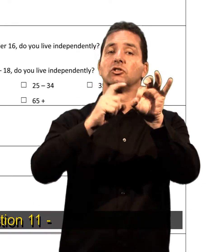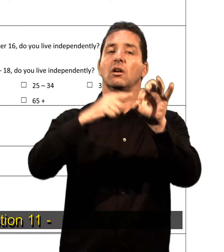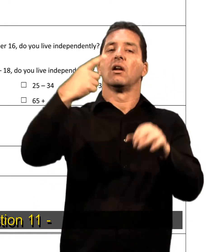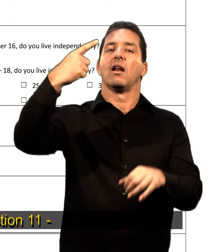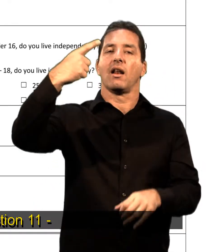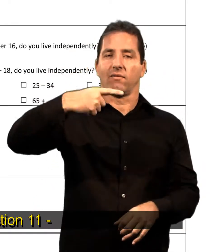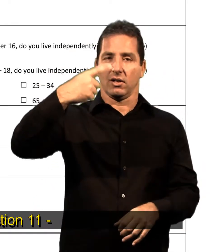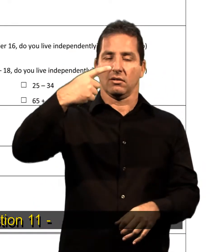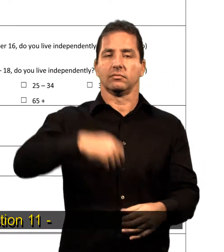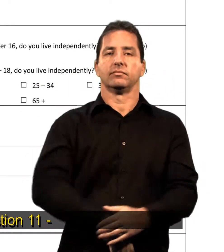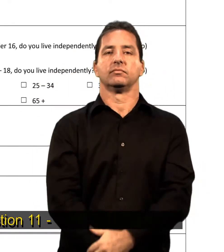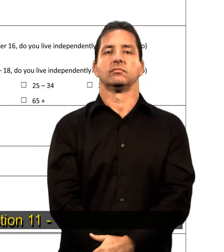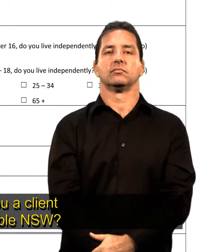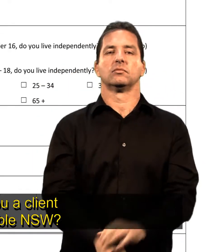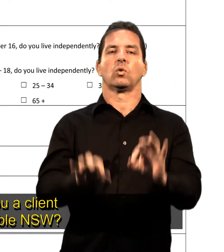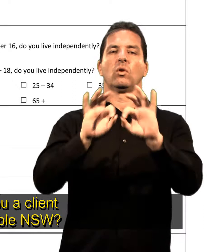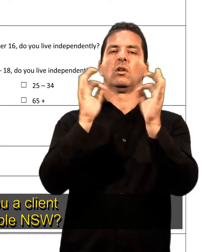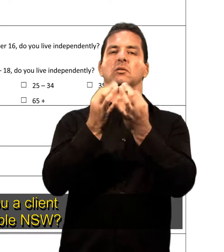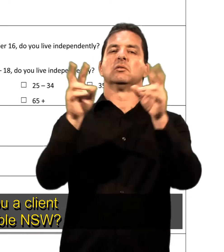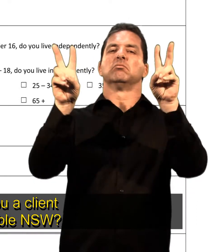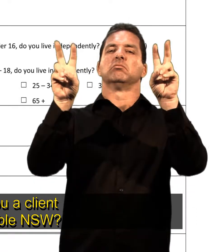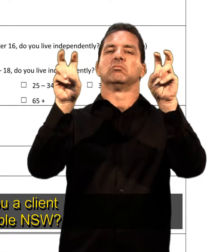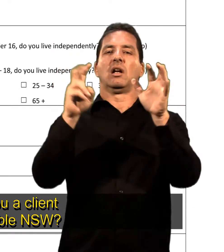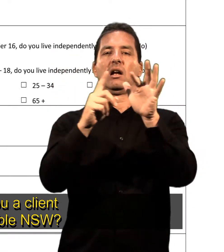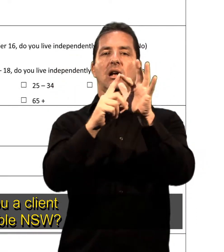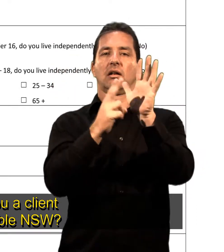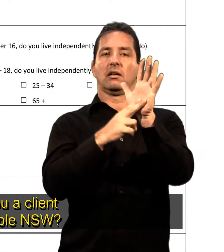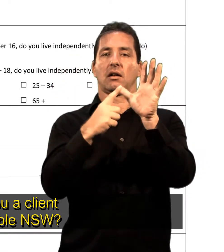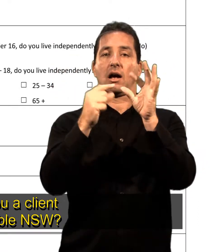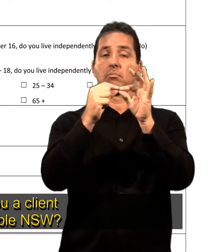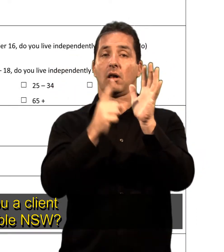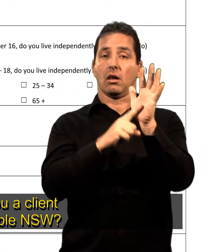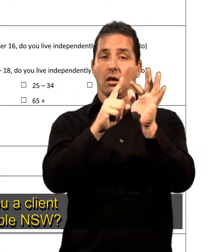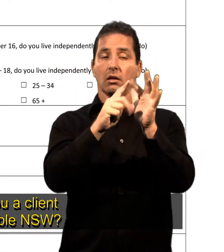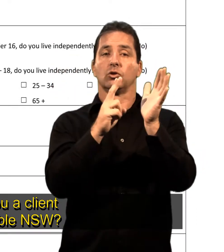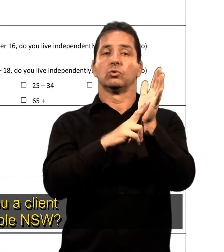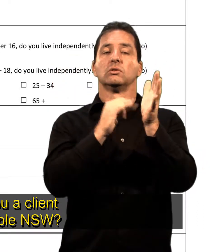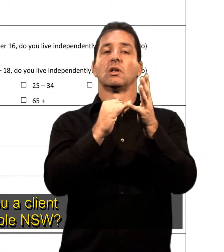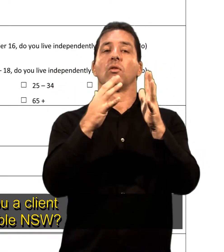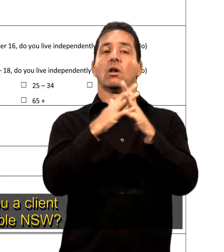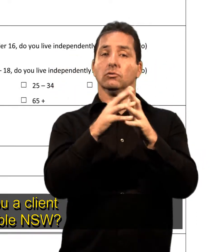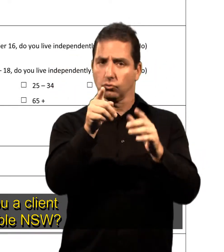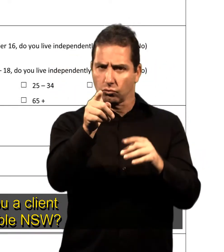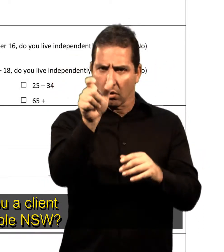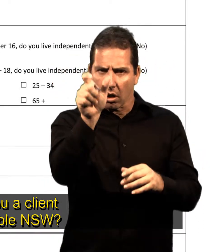Question 11. Are you a client of Enable New South Wales?